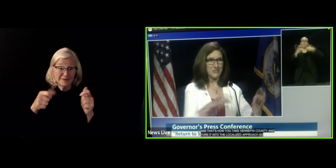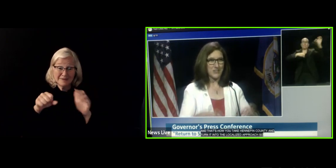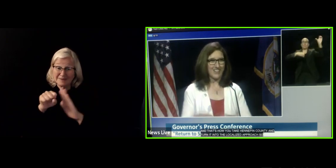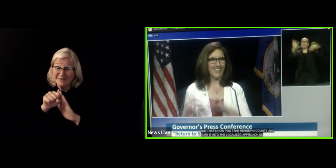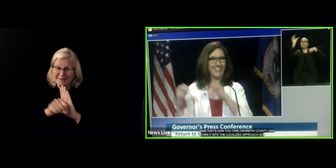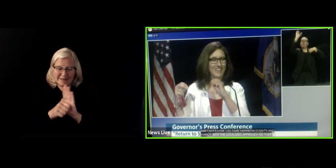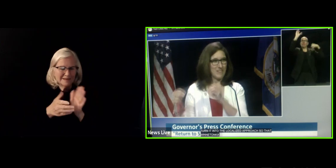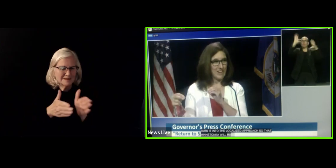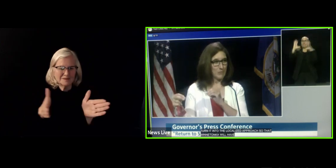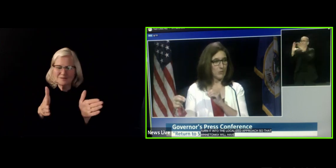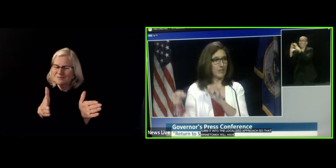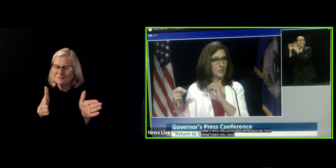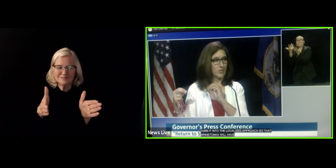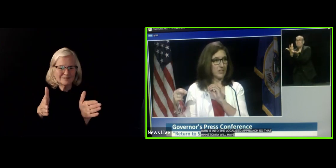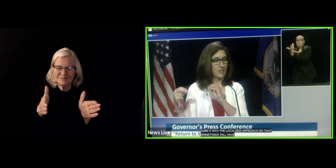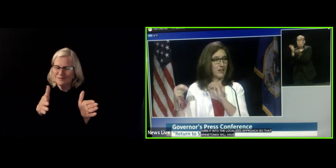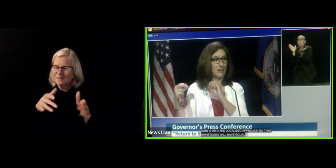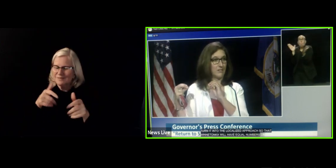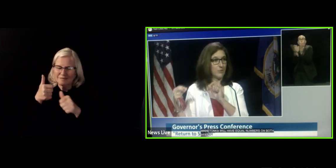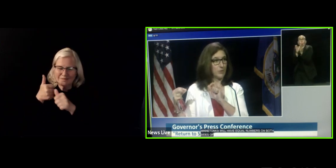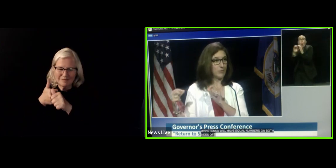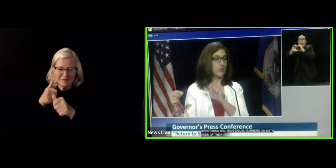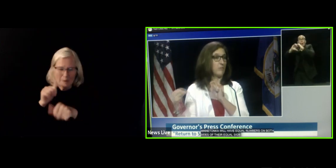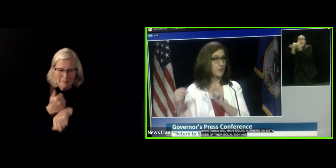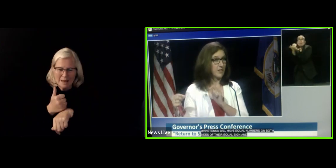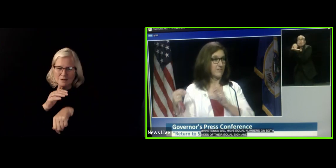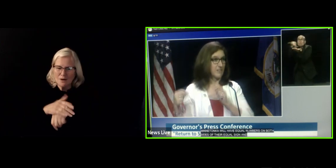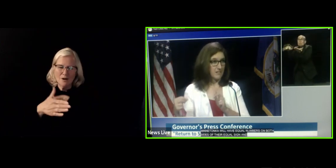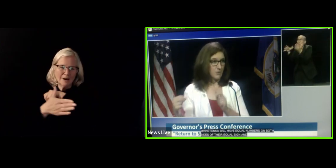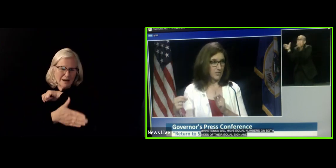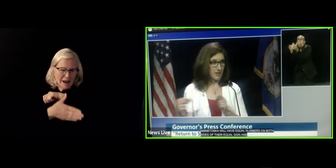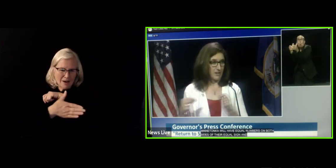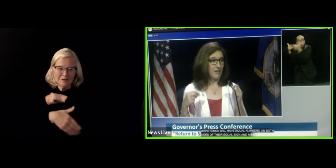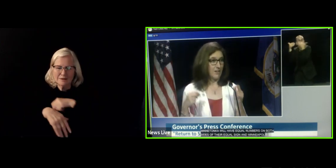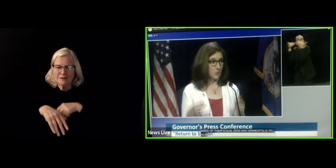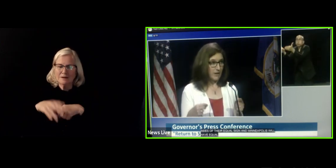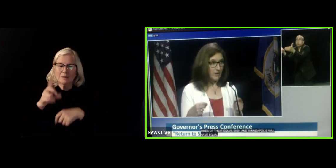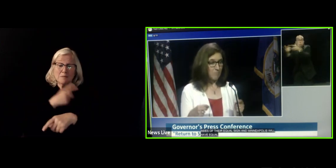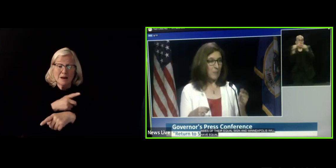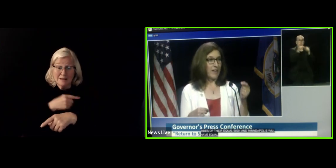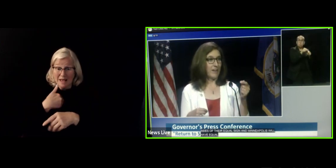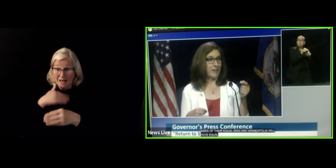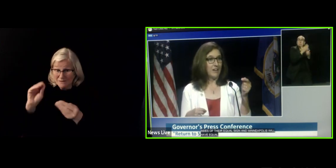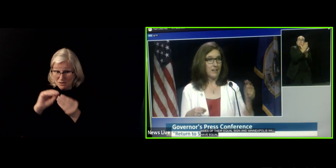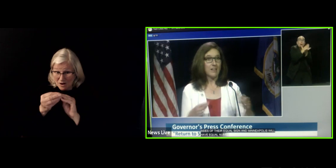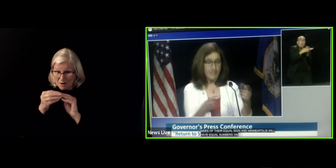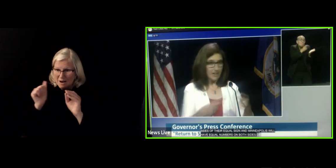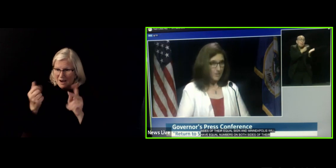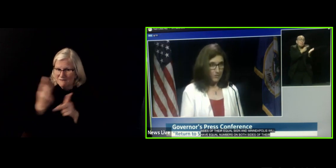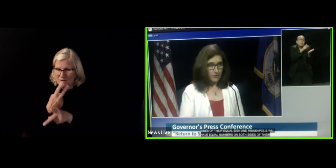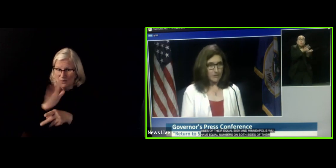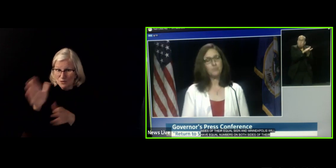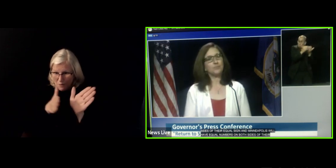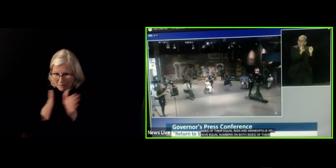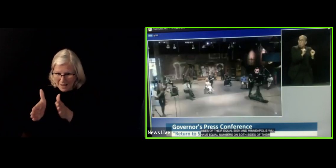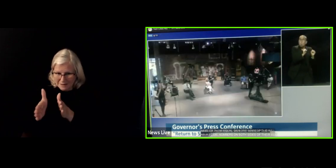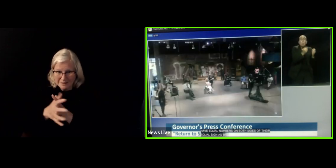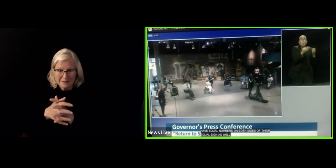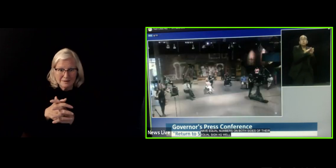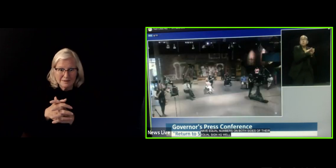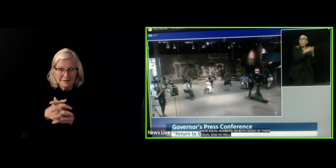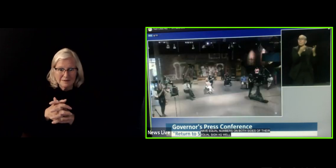equal sign, and Minneapolis will have equal numbers on both sides of their equal sign as well. And yeah, absolutely. Outside the metro too,